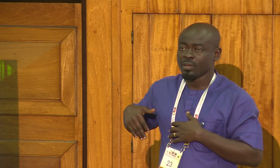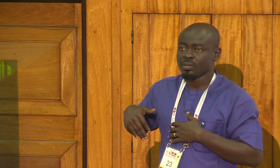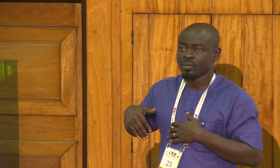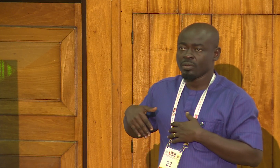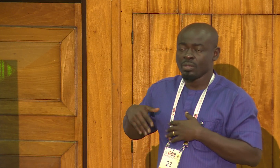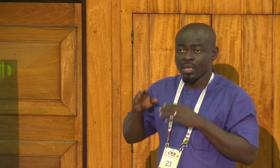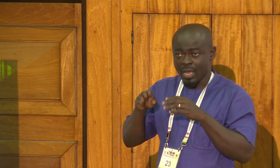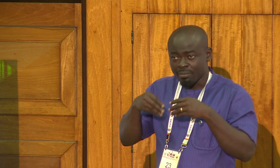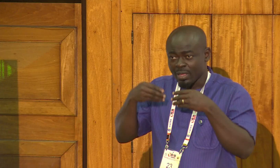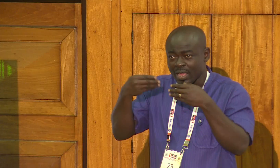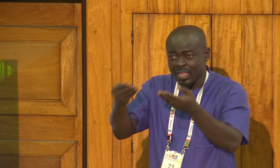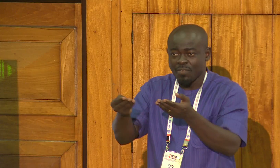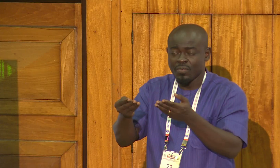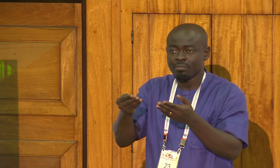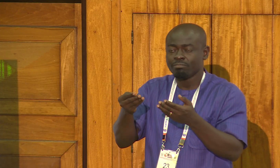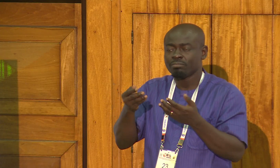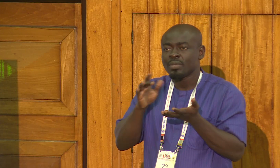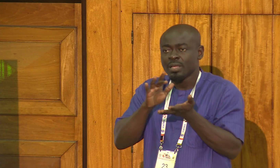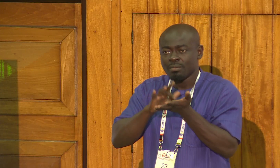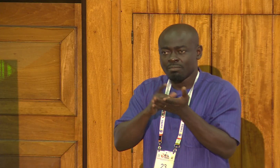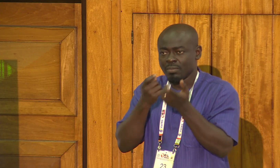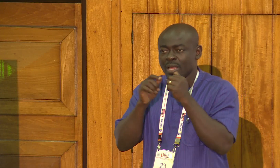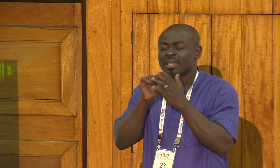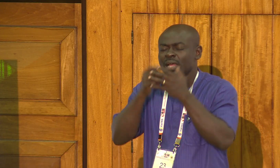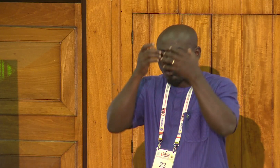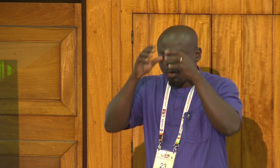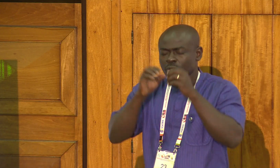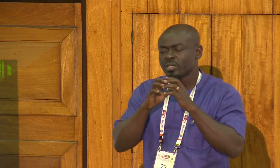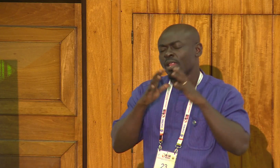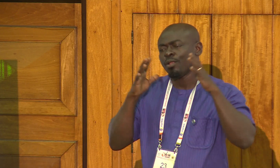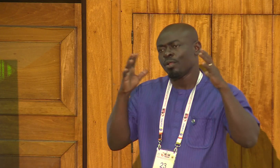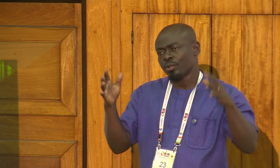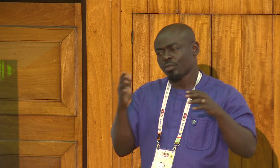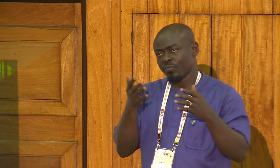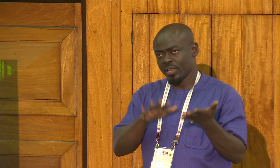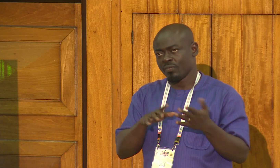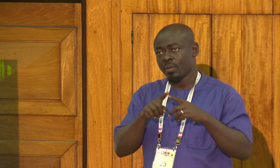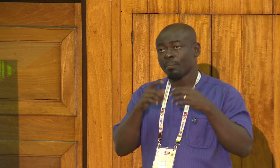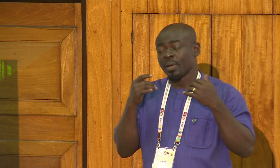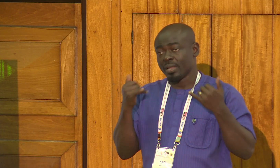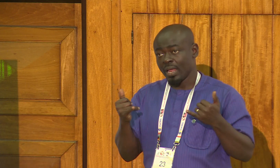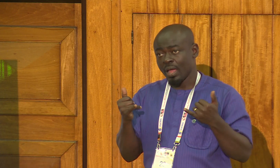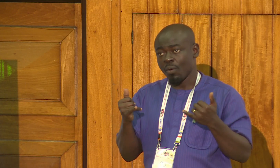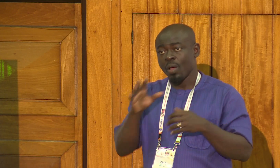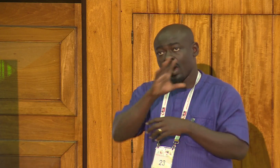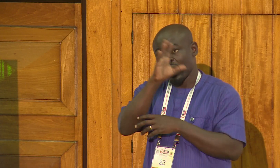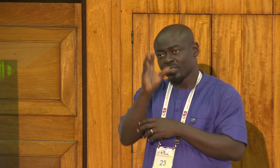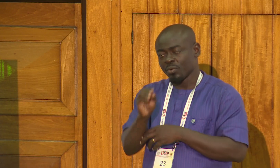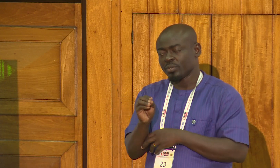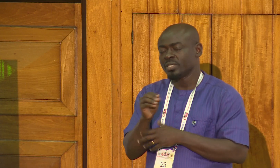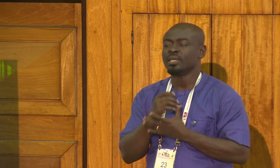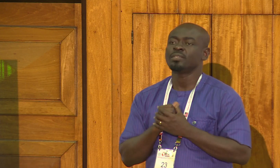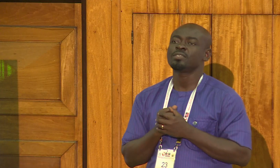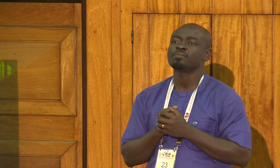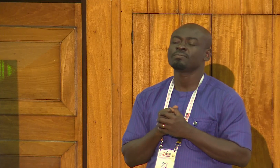antiretroviral treatment, and it caused a lot of death. But now, as a continent,